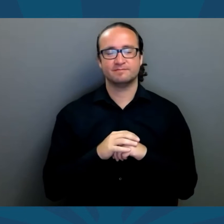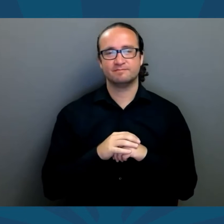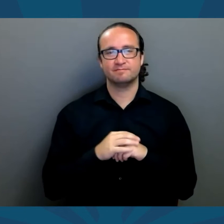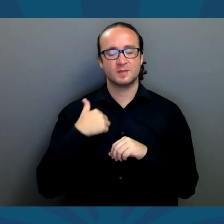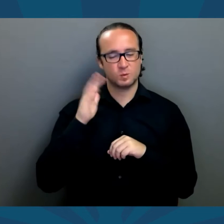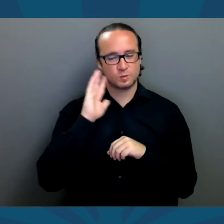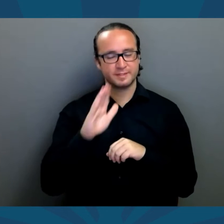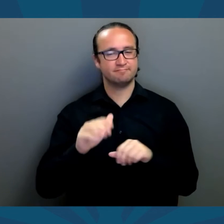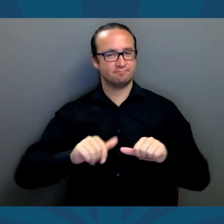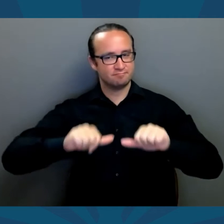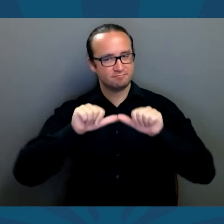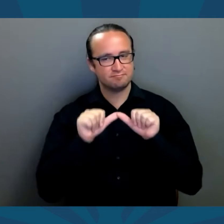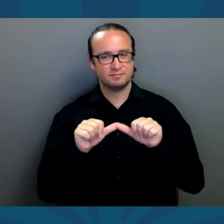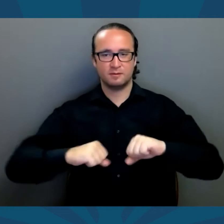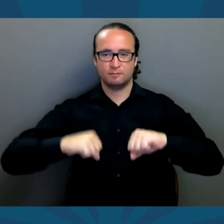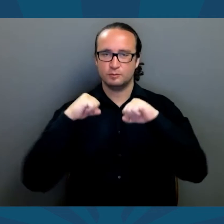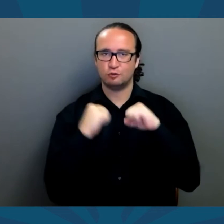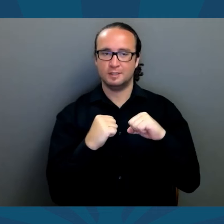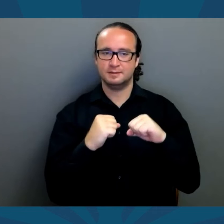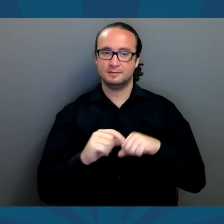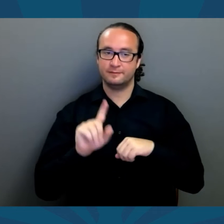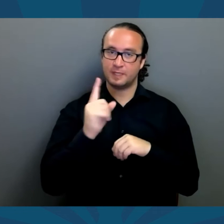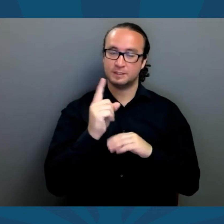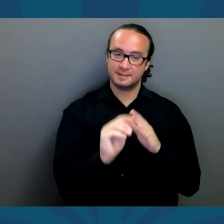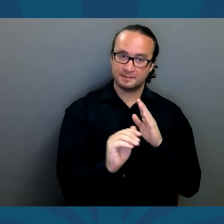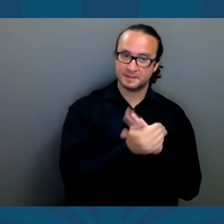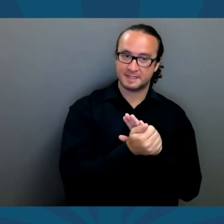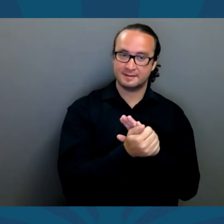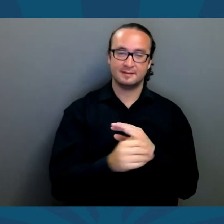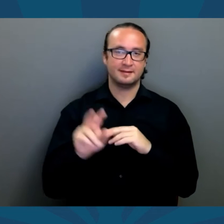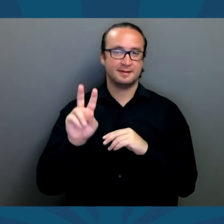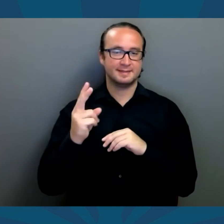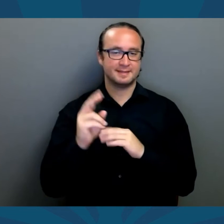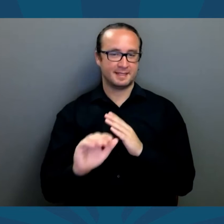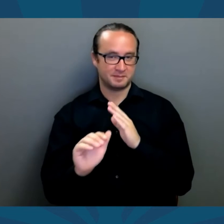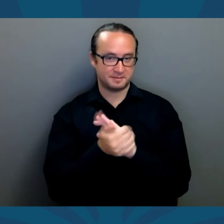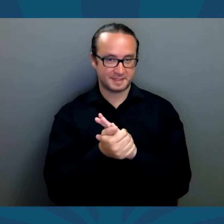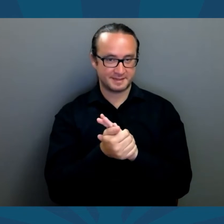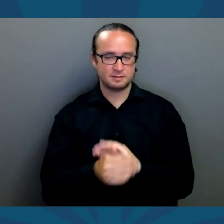I will protect our First Amendment, our Second Amendment,